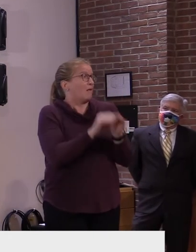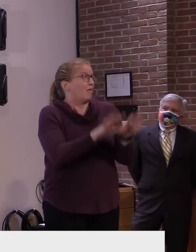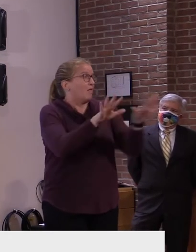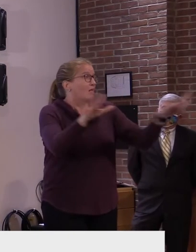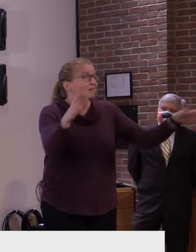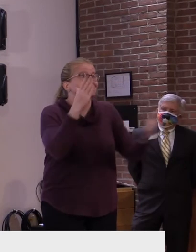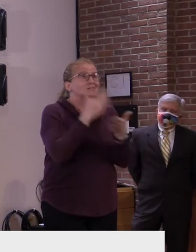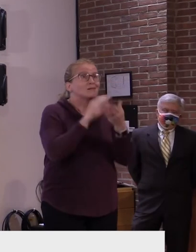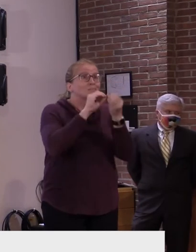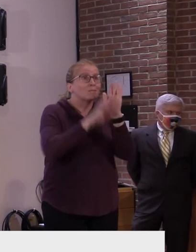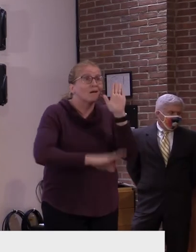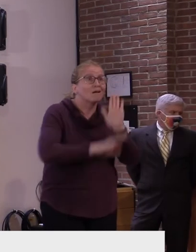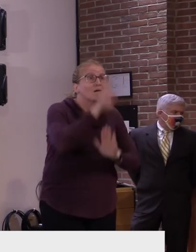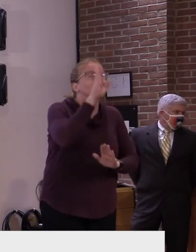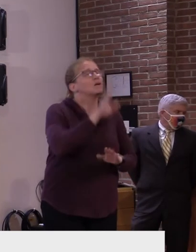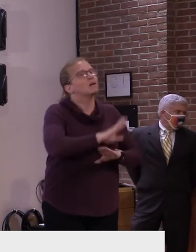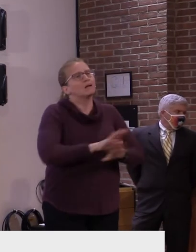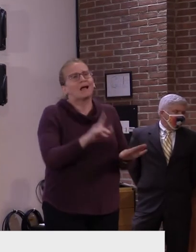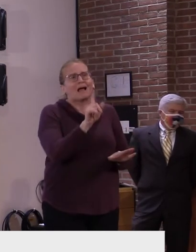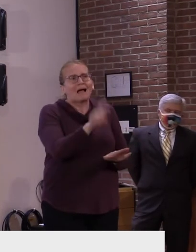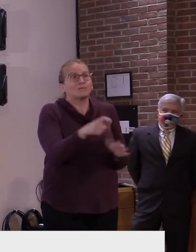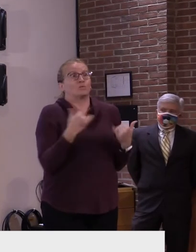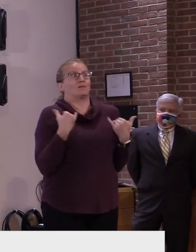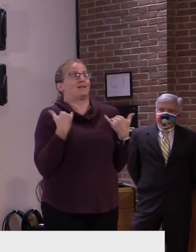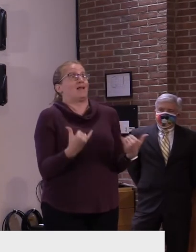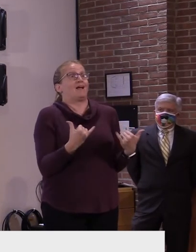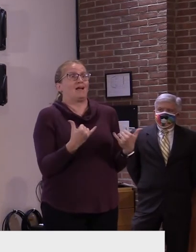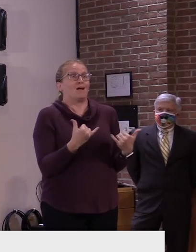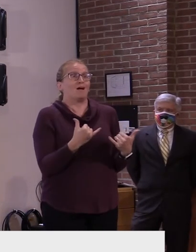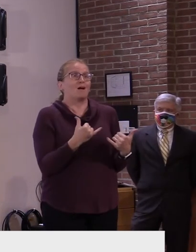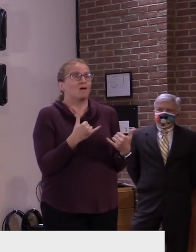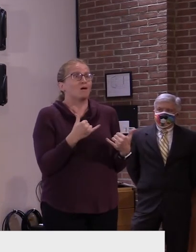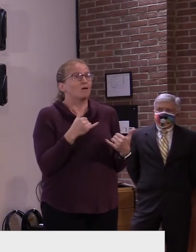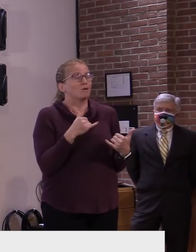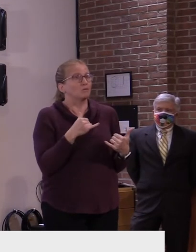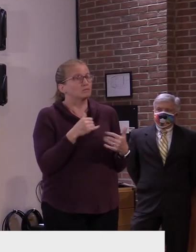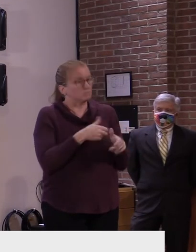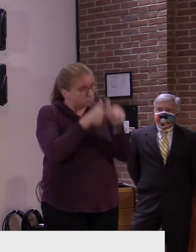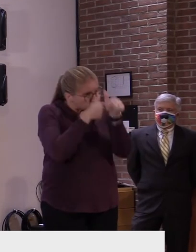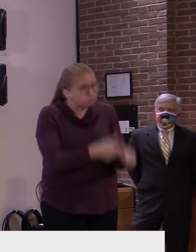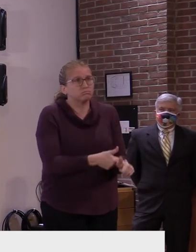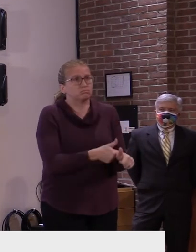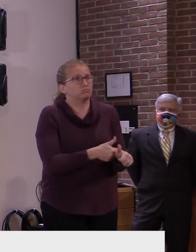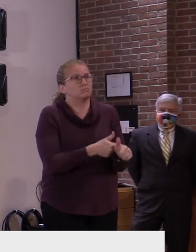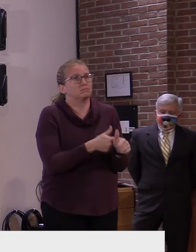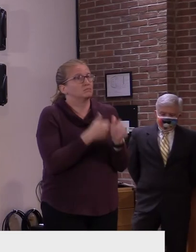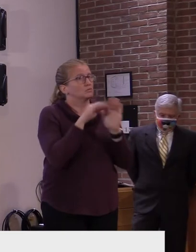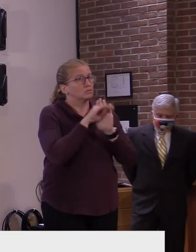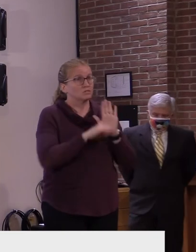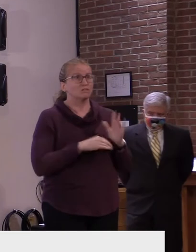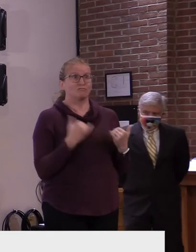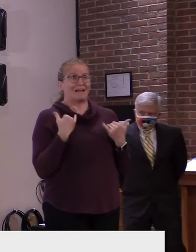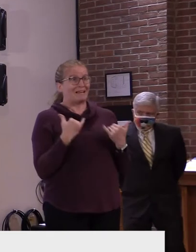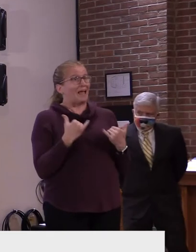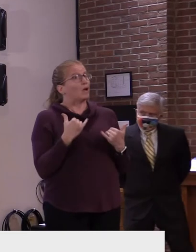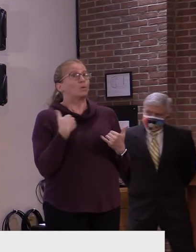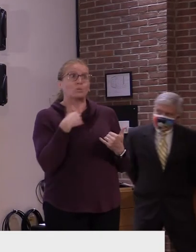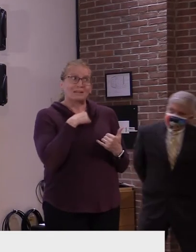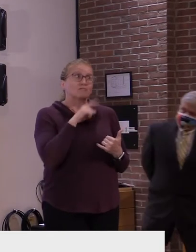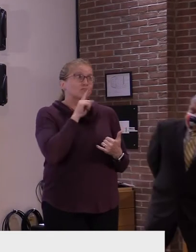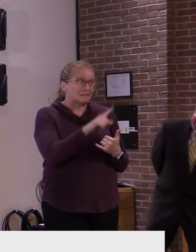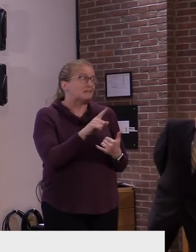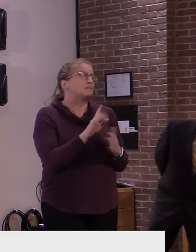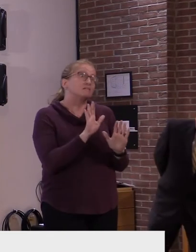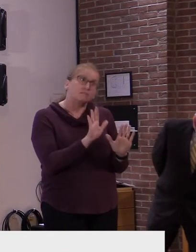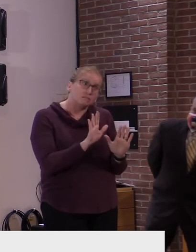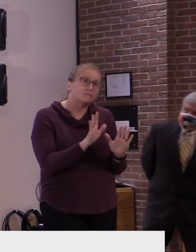we need to act now we are truly on a threshold here and the decisions we make today